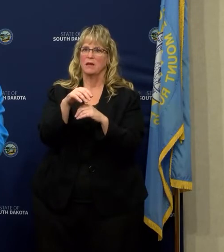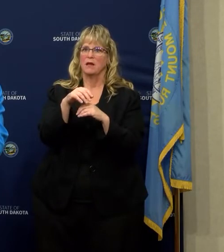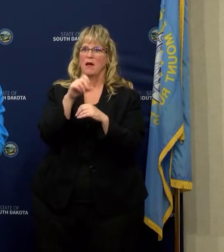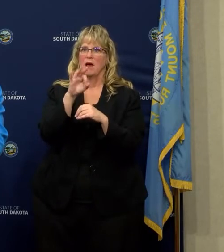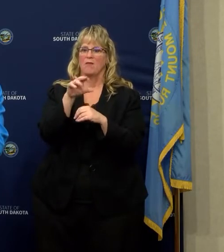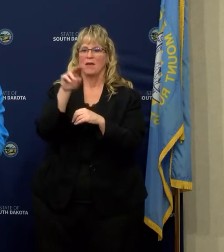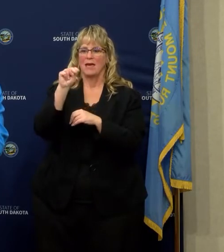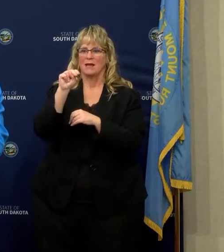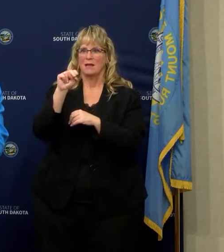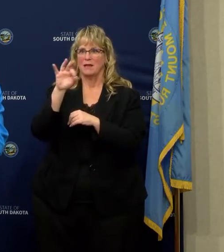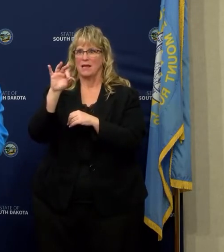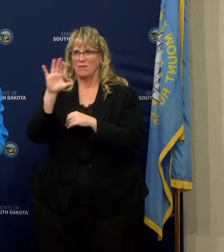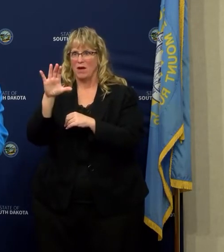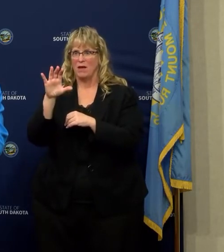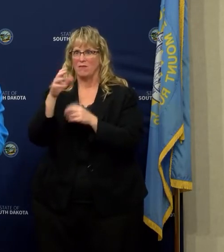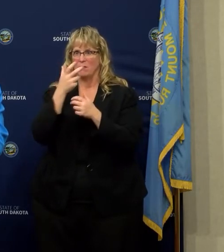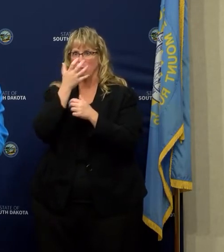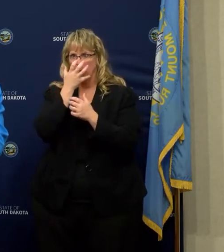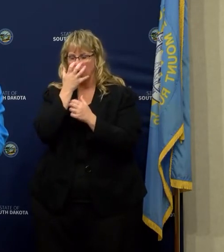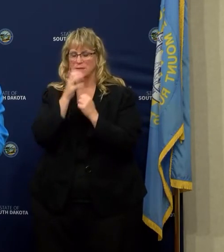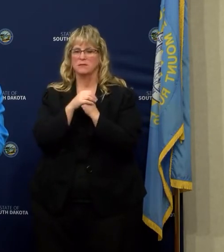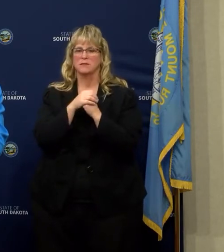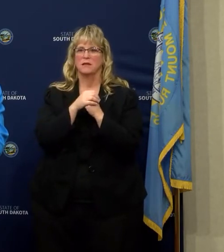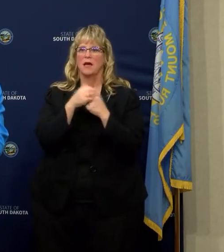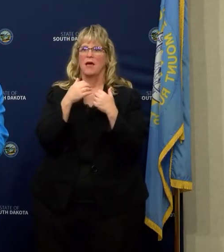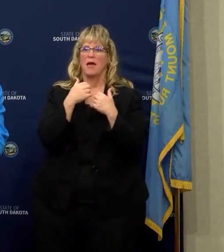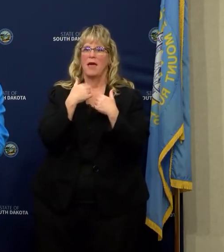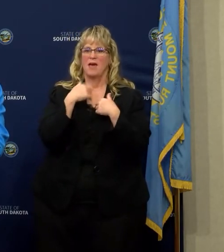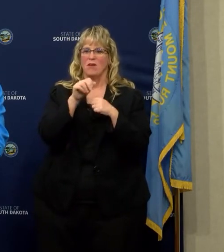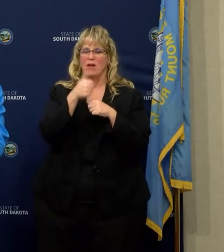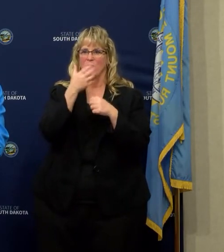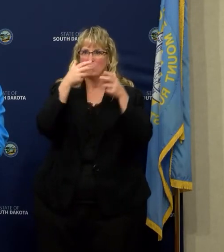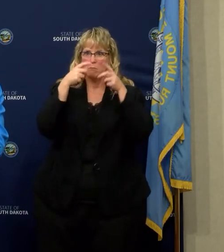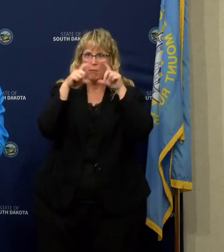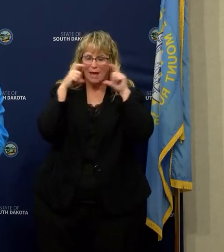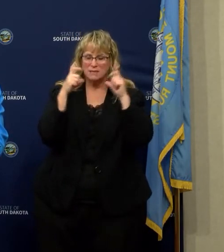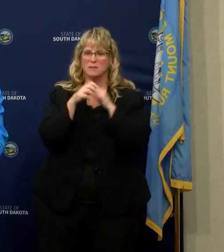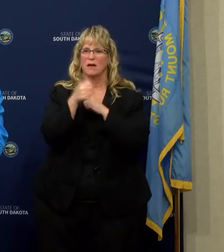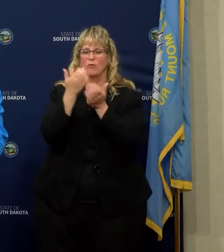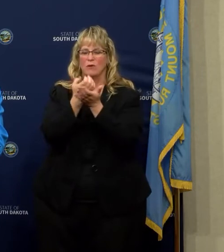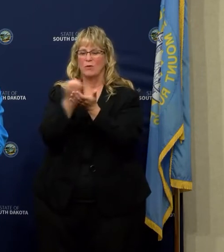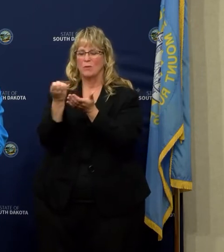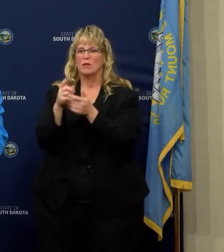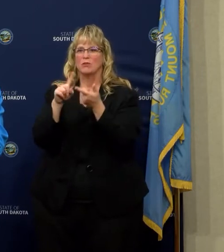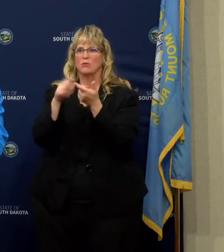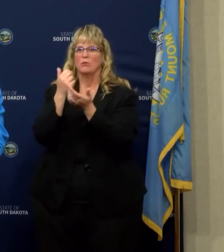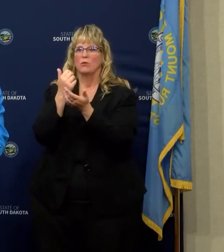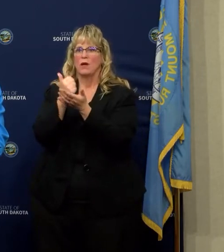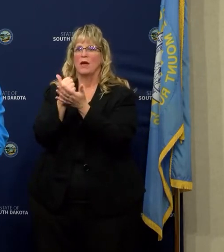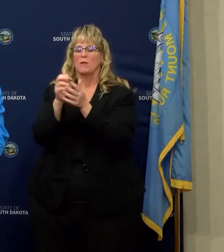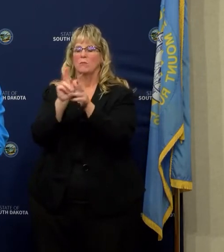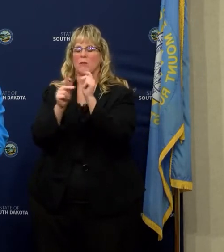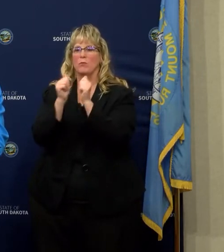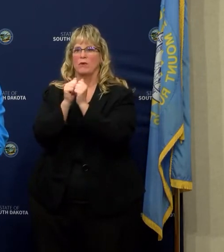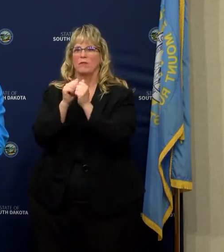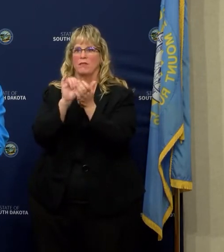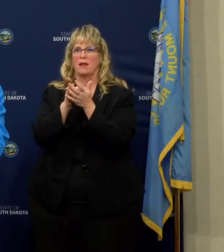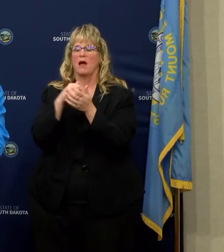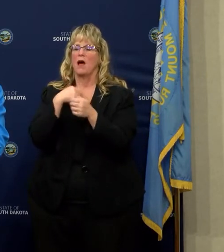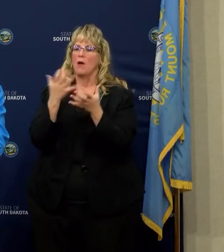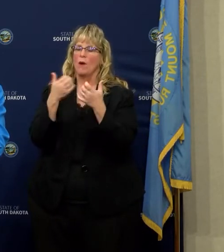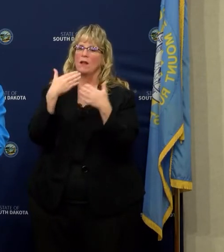masks, surgical masks, face shields, and other equipment that will help people provide healthcare. I just want to do a